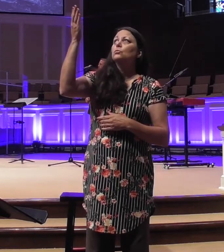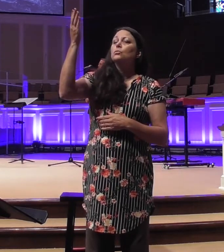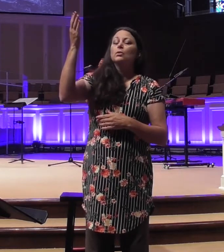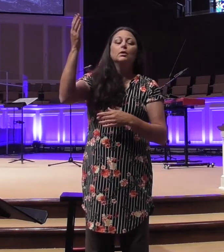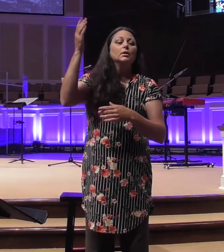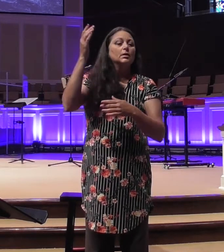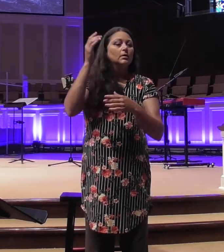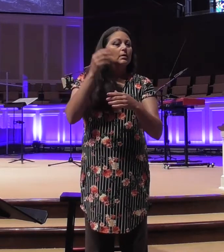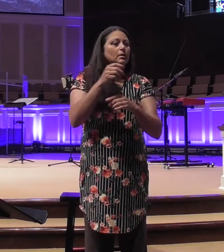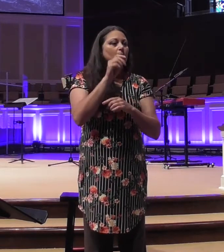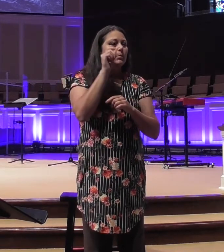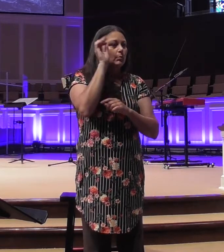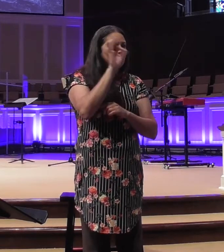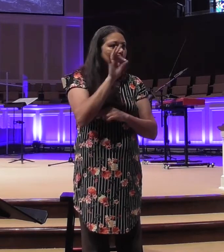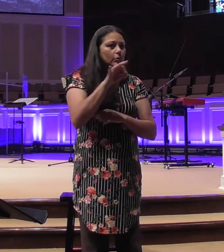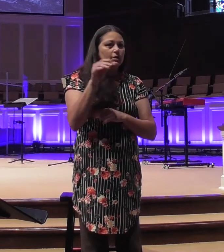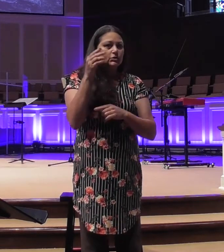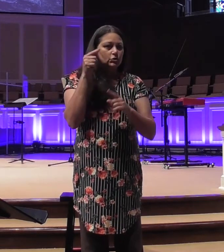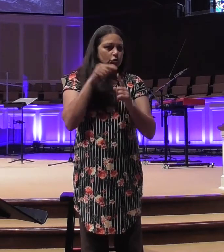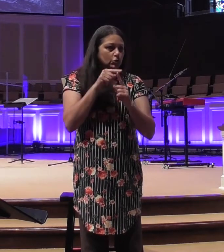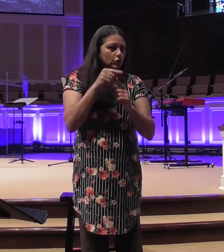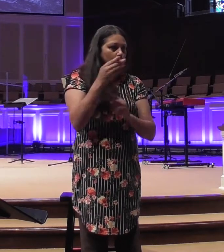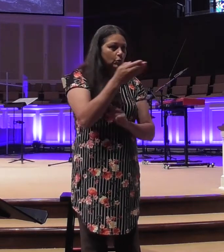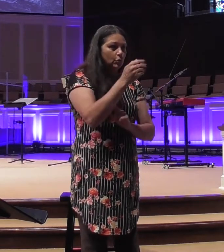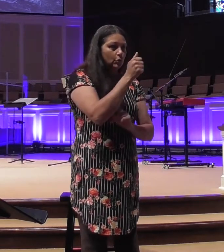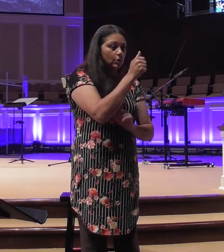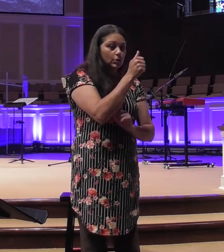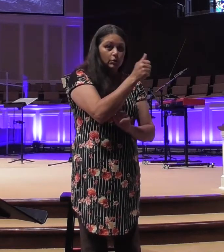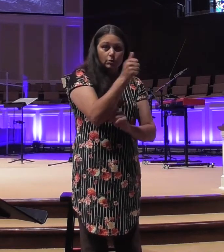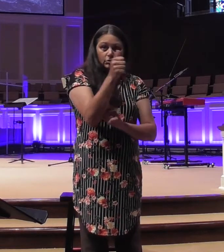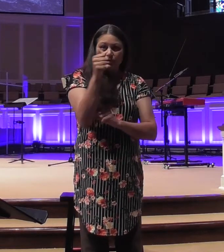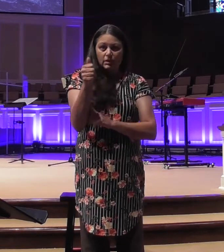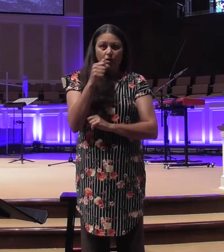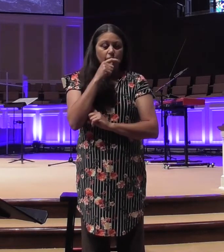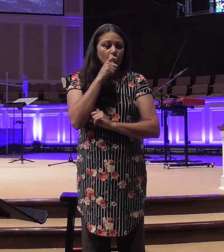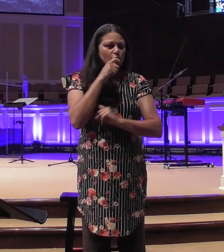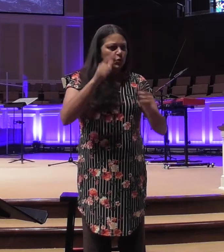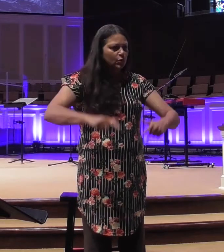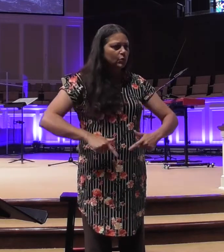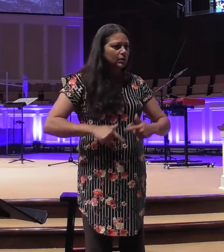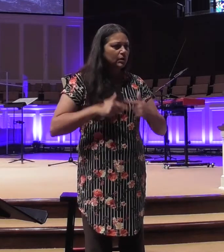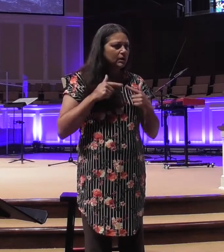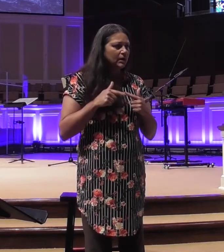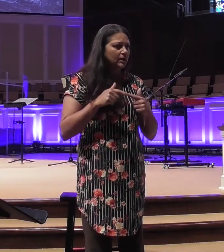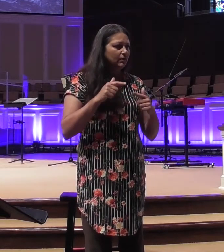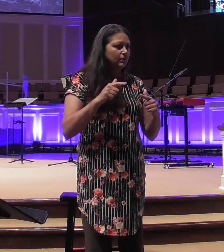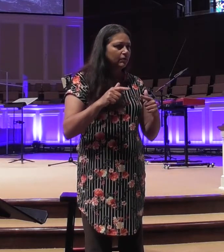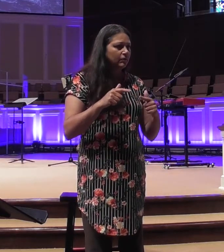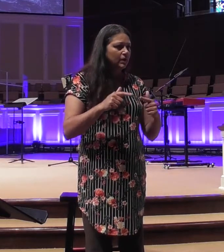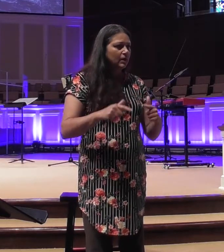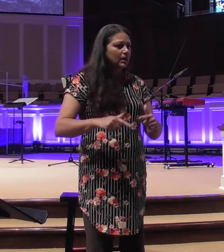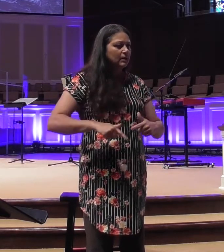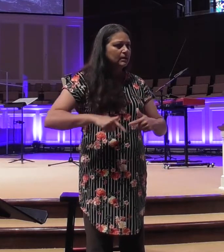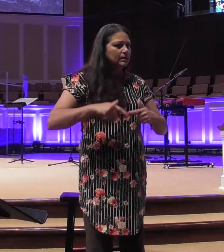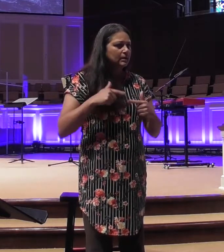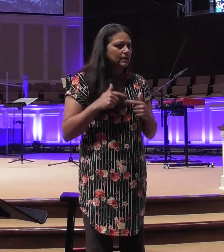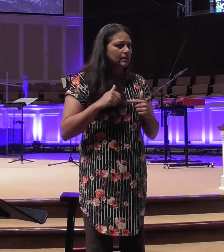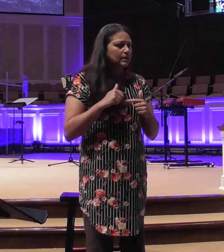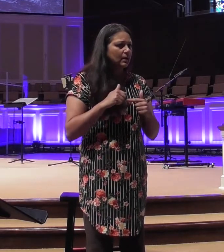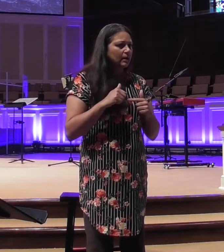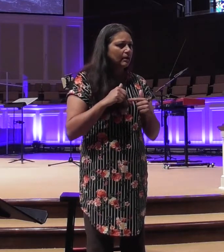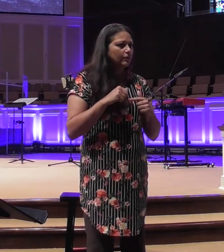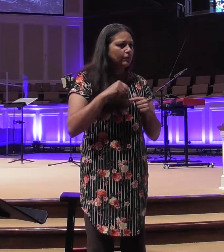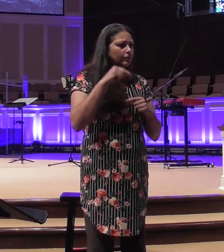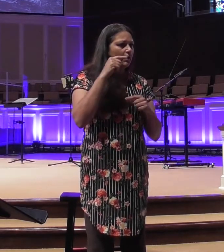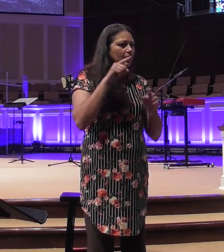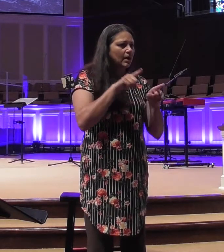Jesus, who lived the life you should have lived and died the death you should have died, rising again victoriously,